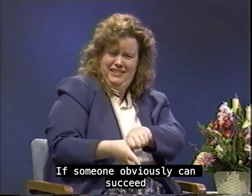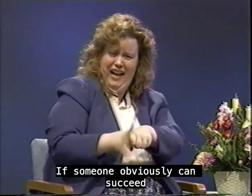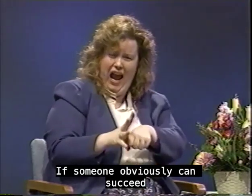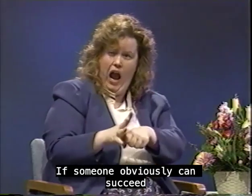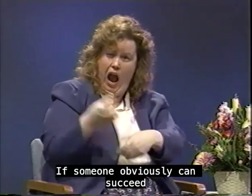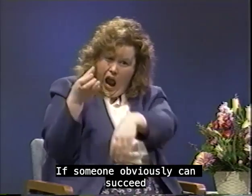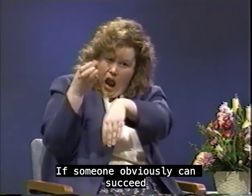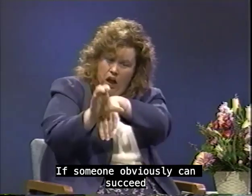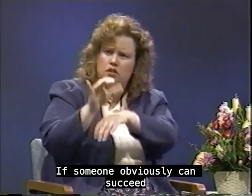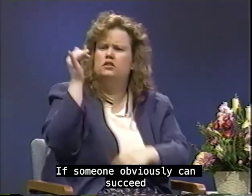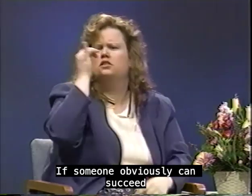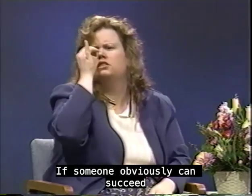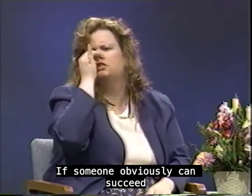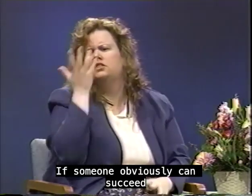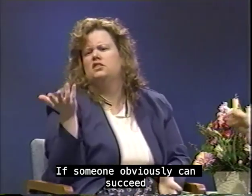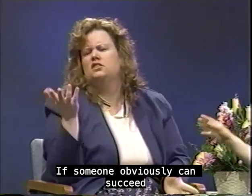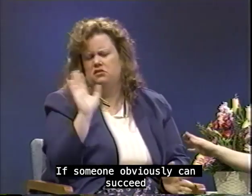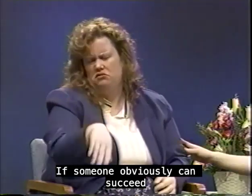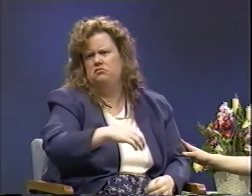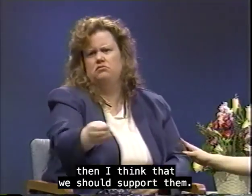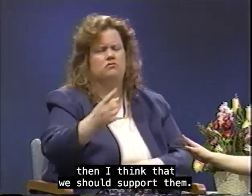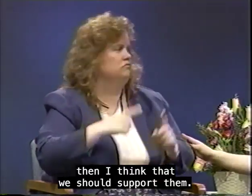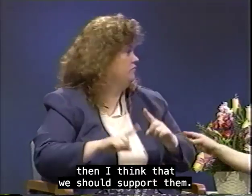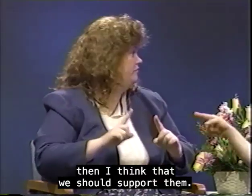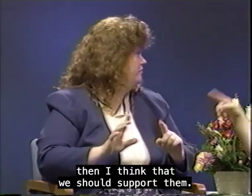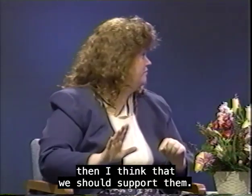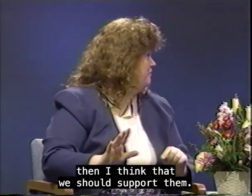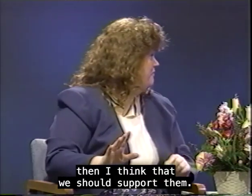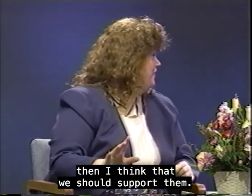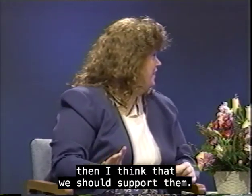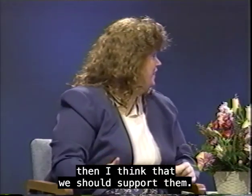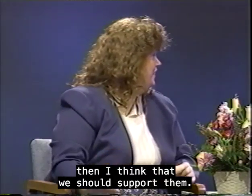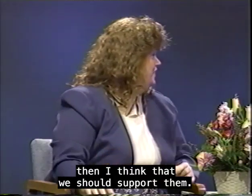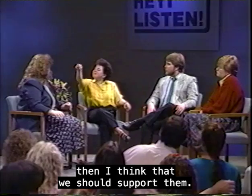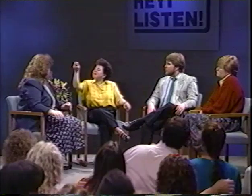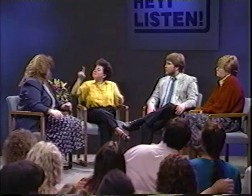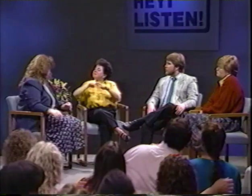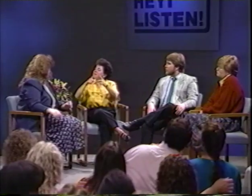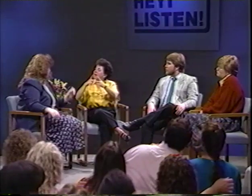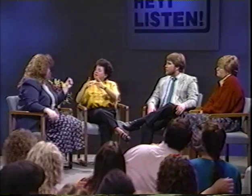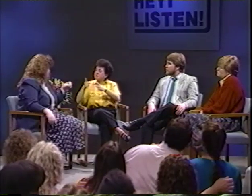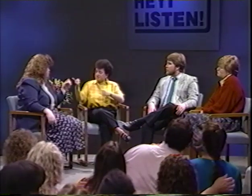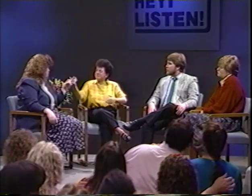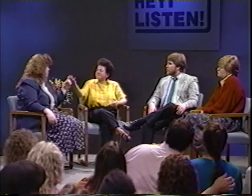can succeed using their voice, then I think that we should support them.